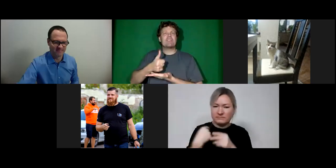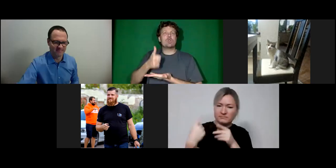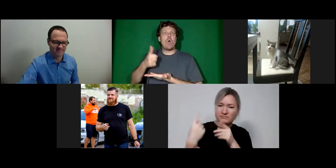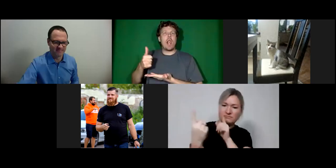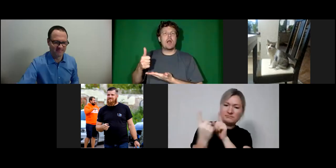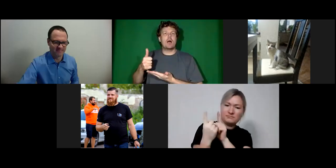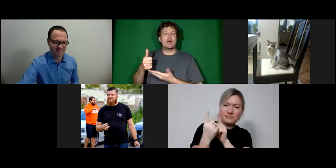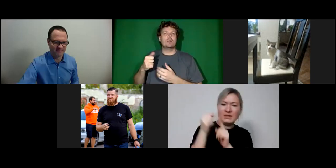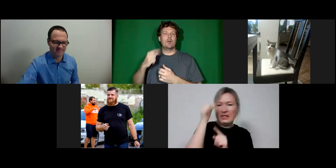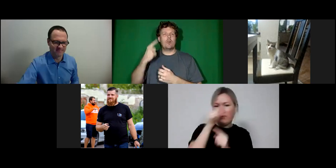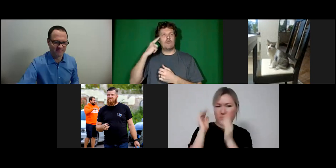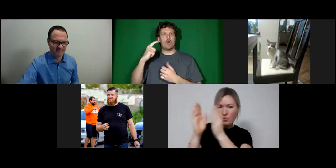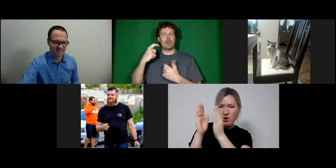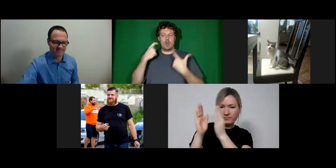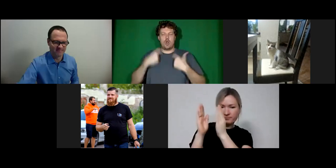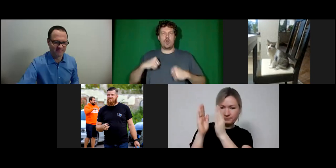And